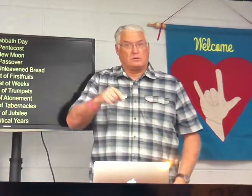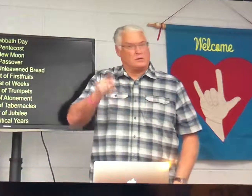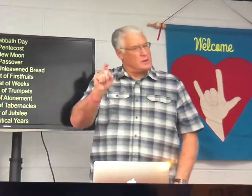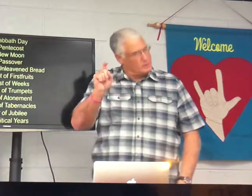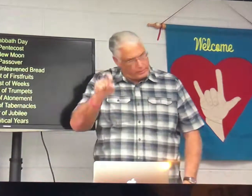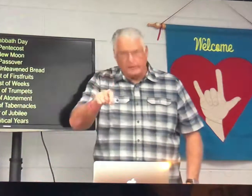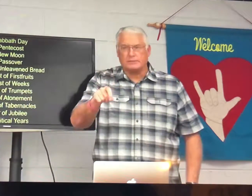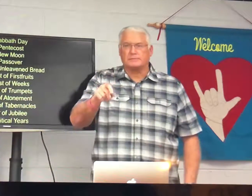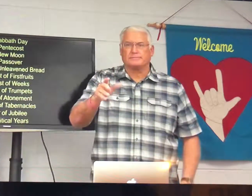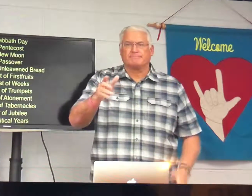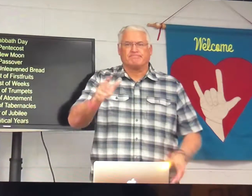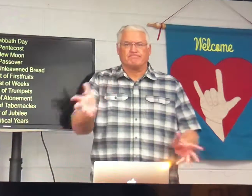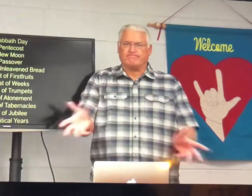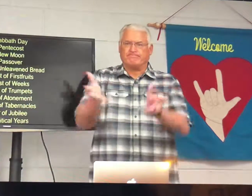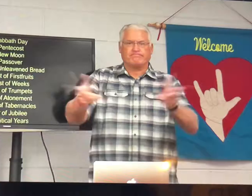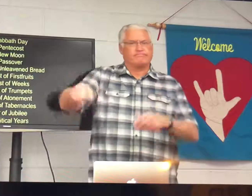Wow. I am